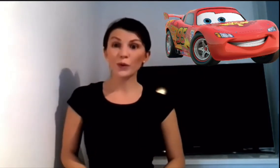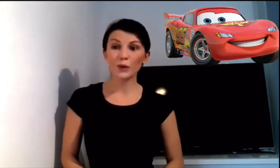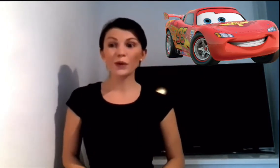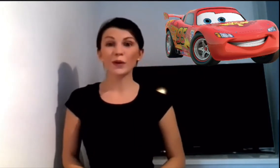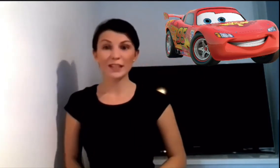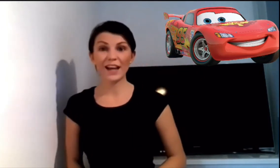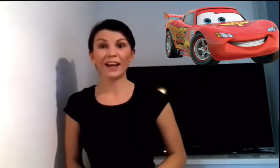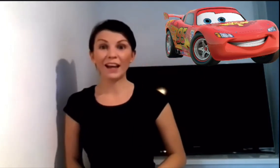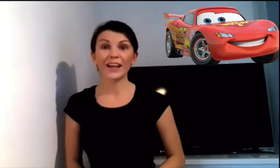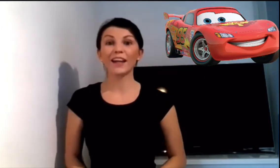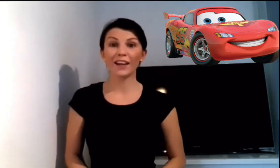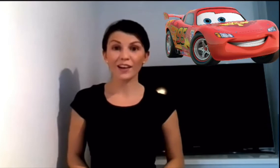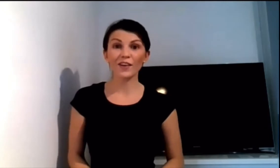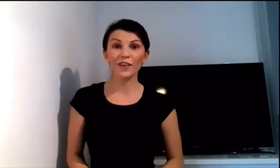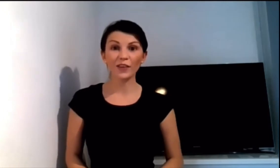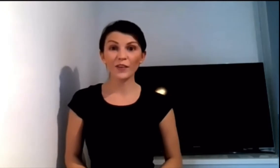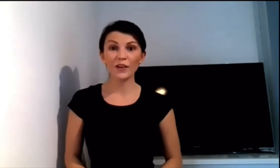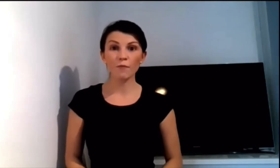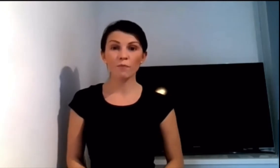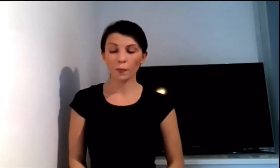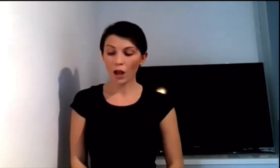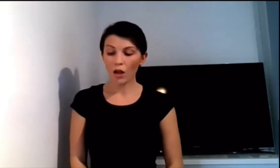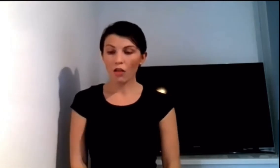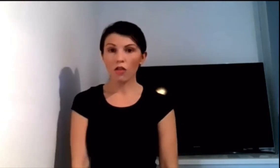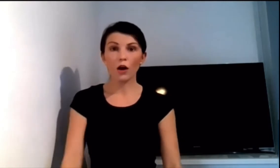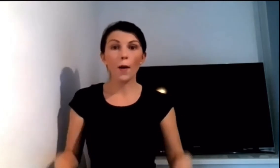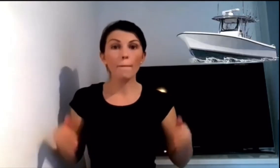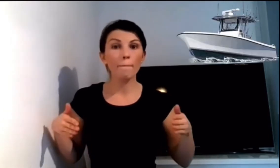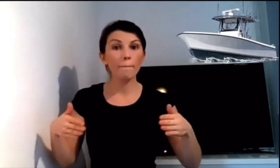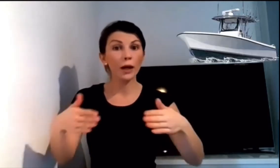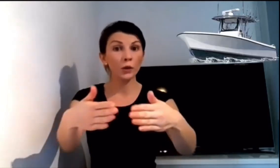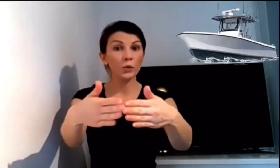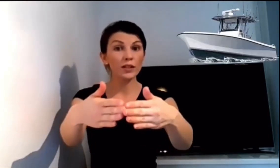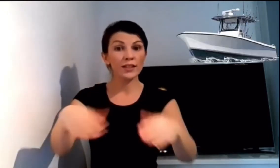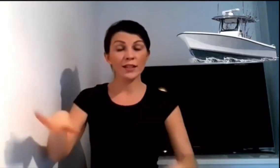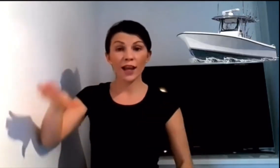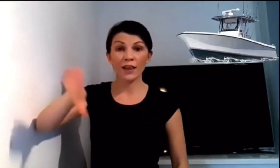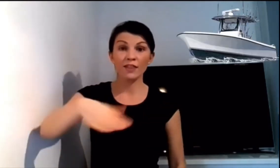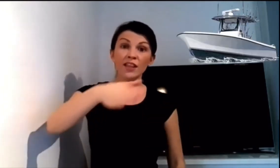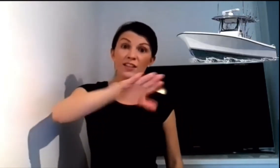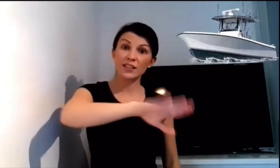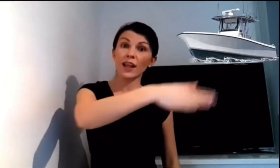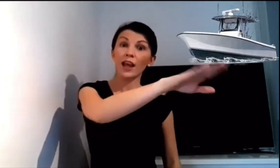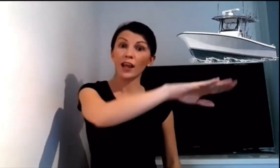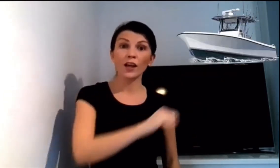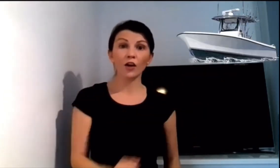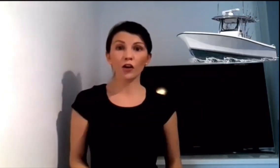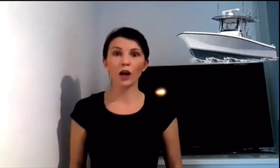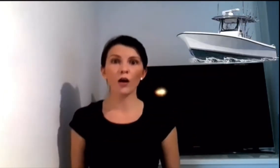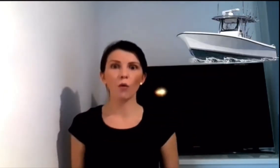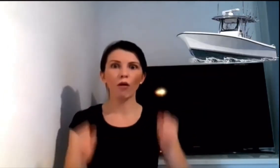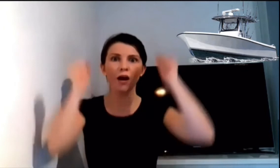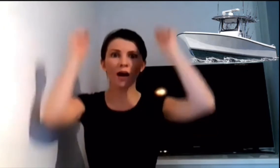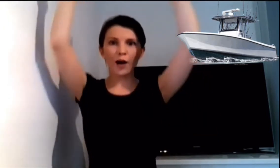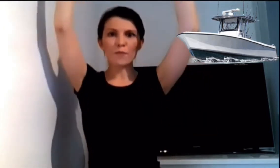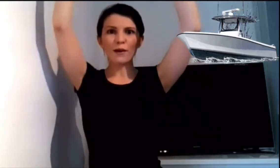all day long. The boats in the sea go up